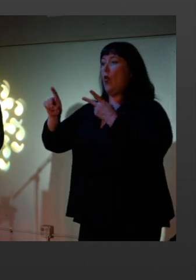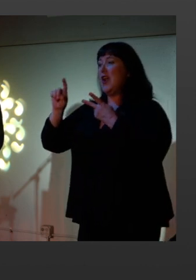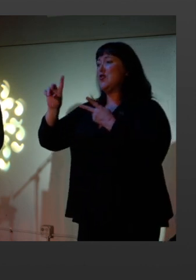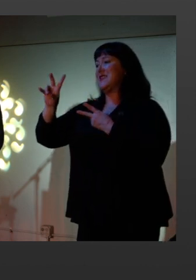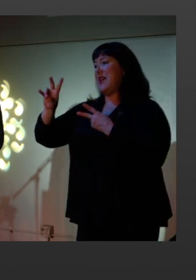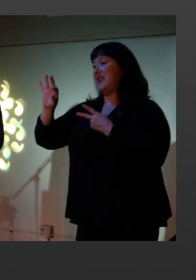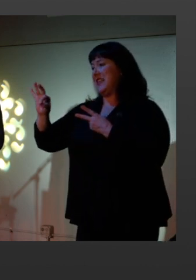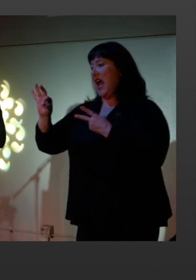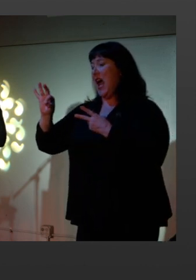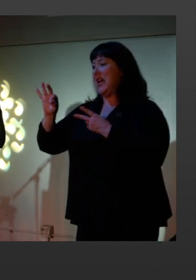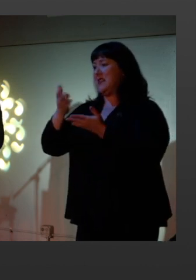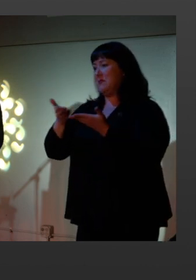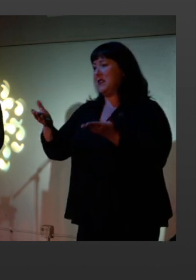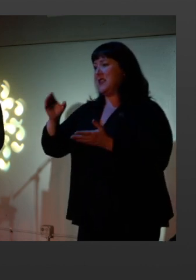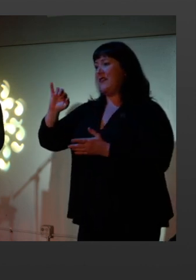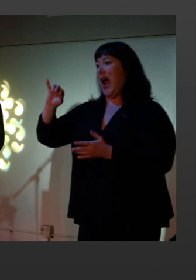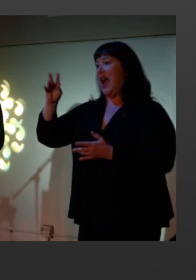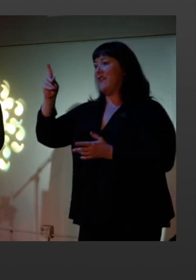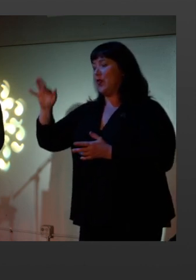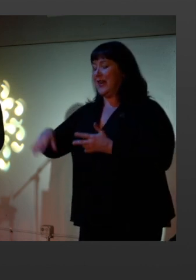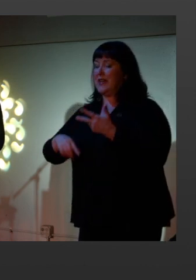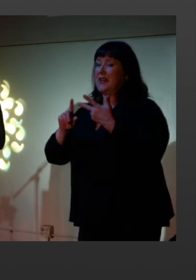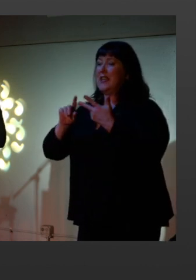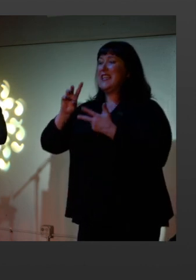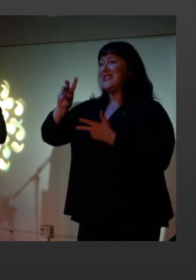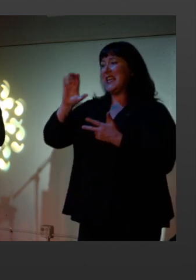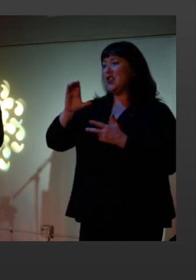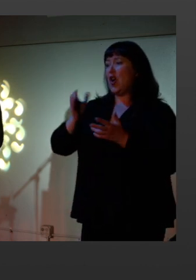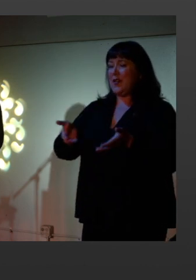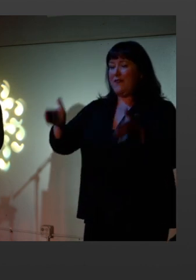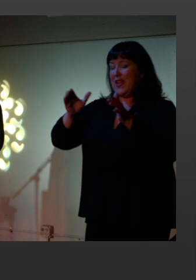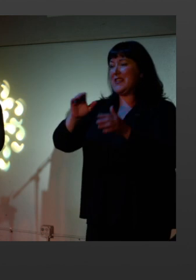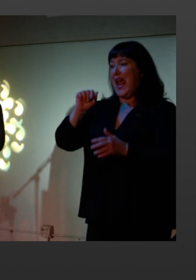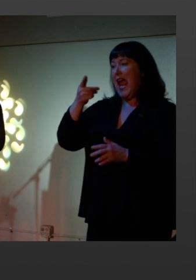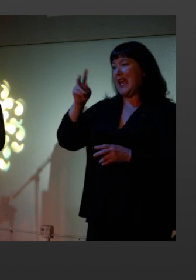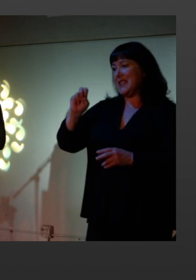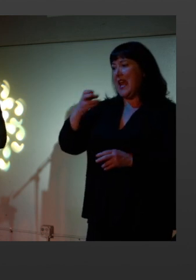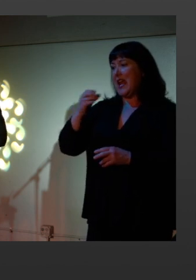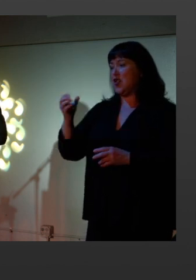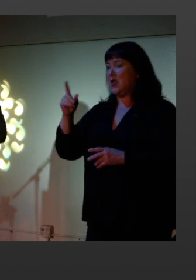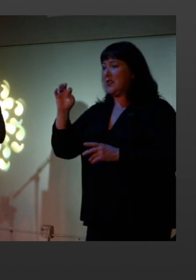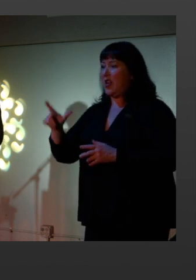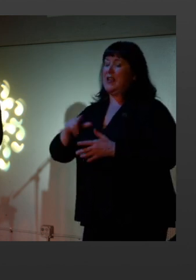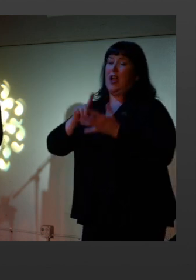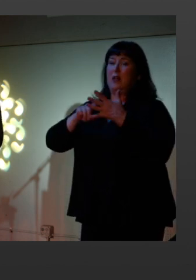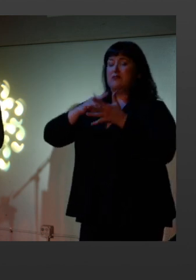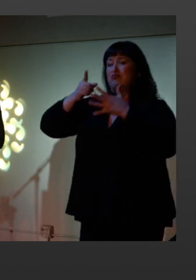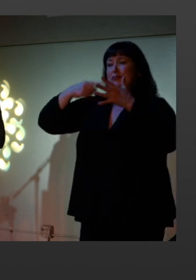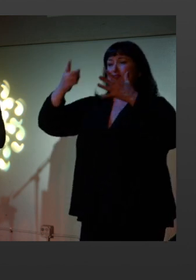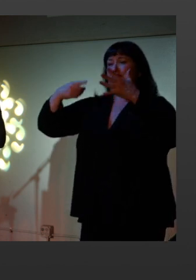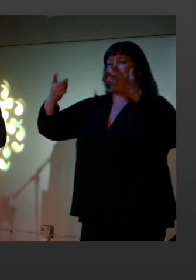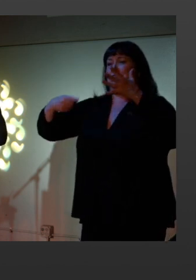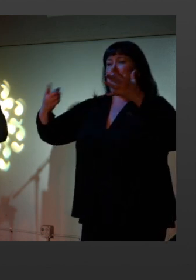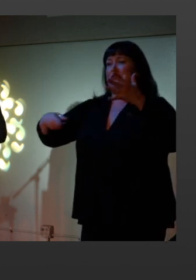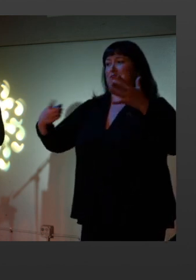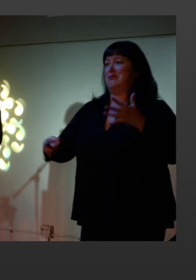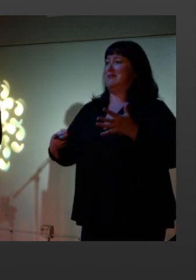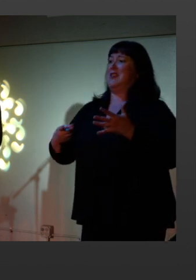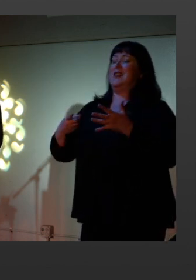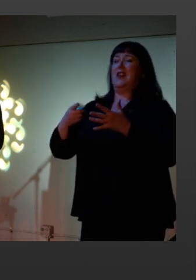179 objects of ivory, 600 vessels of agate and crystal, 174 ceramic pieces, several thousand coins and